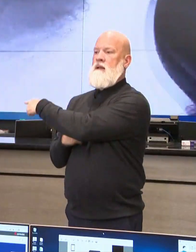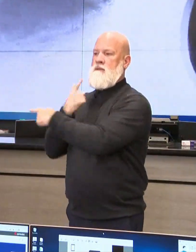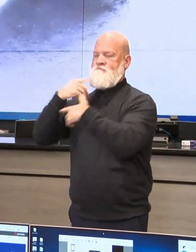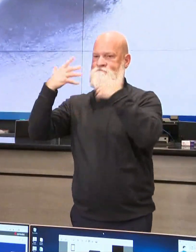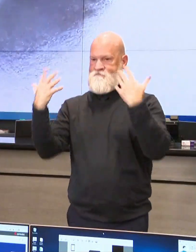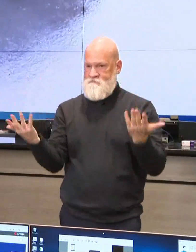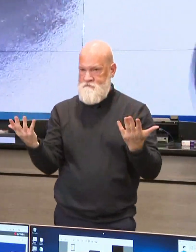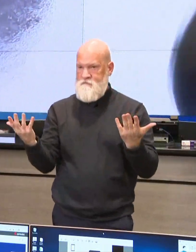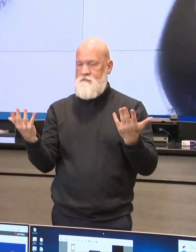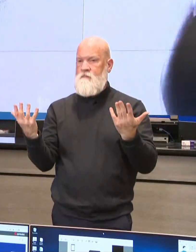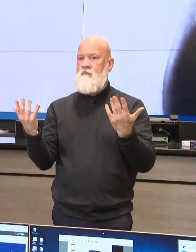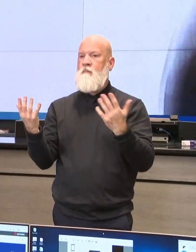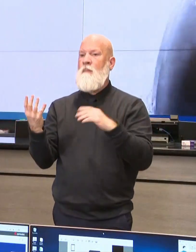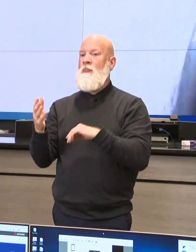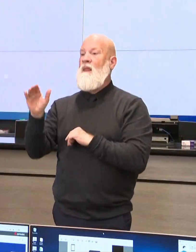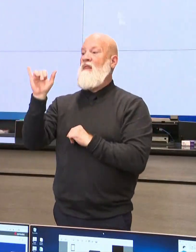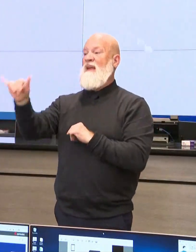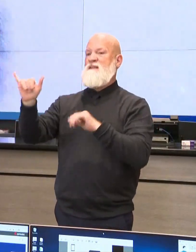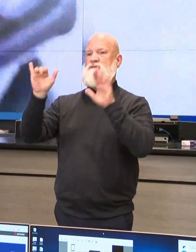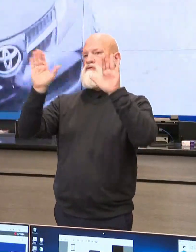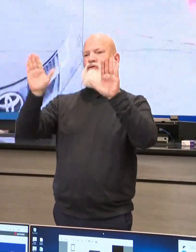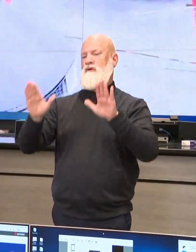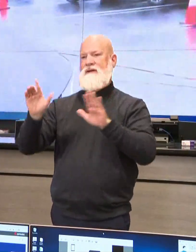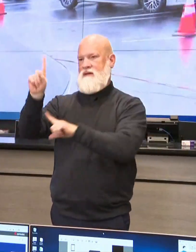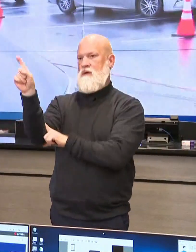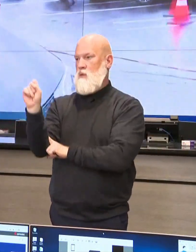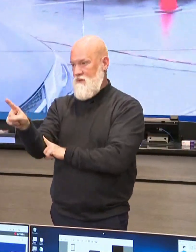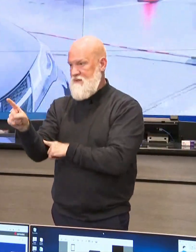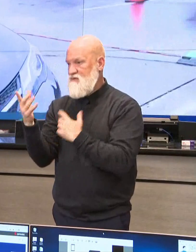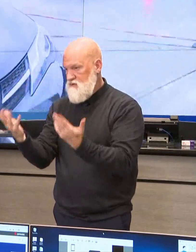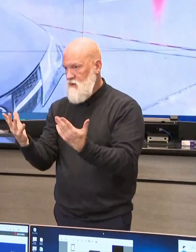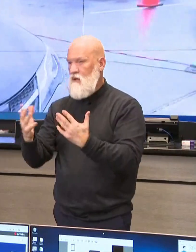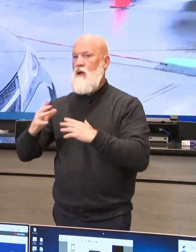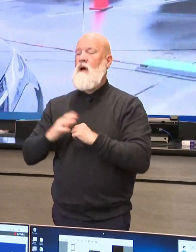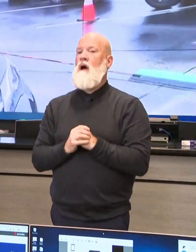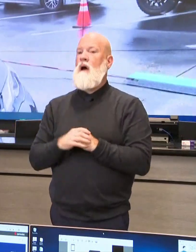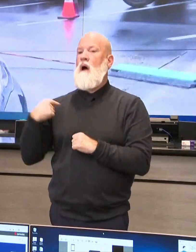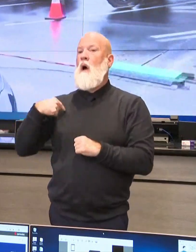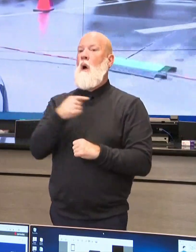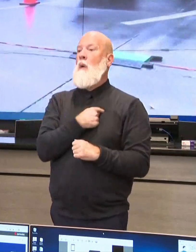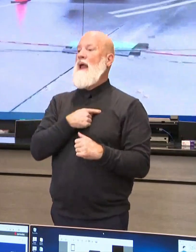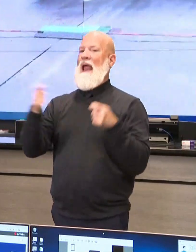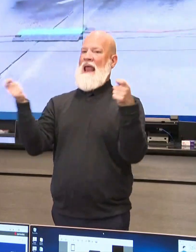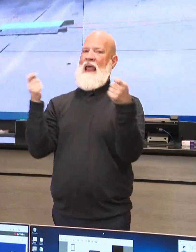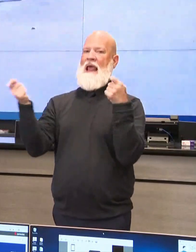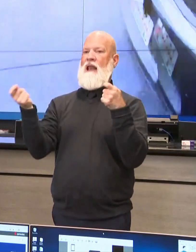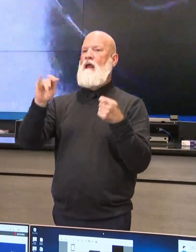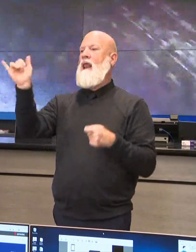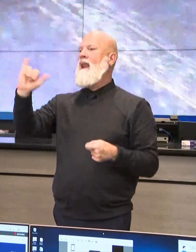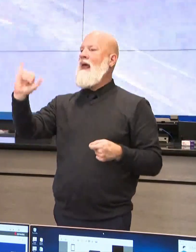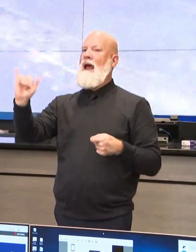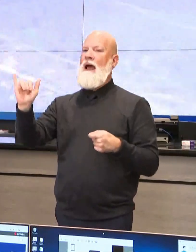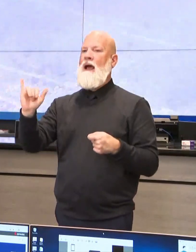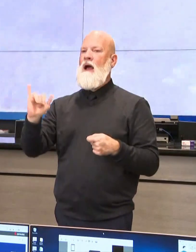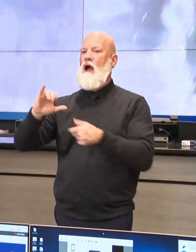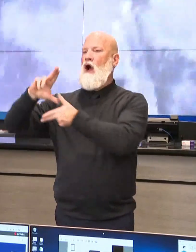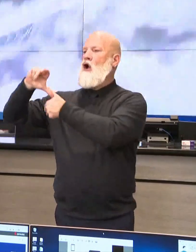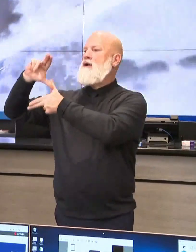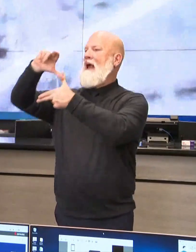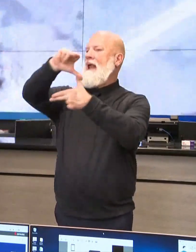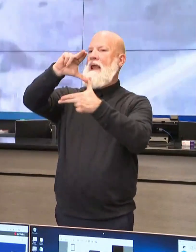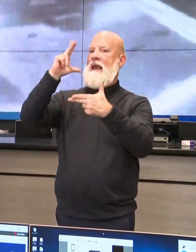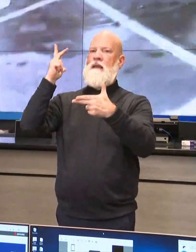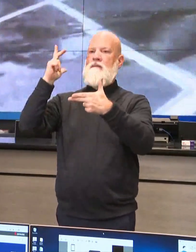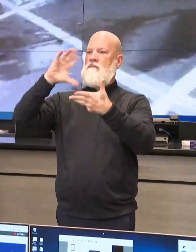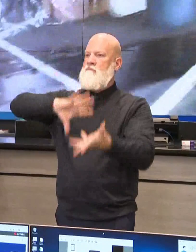that's the good thing, and that's the reason we're treating this like a normal incident, whether it be a hurricane, tornado, or what have you. We got all the people